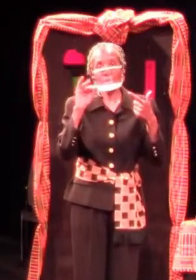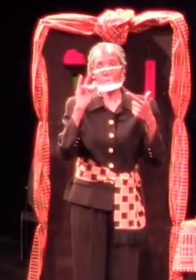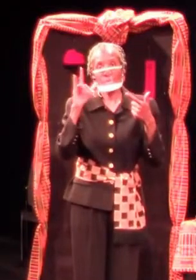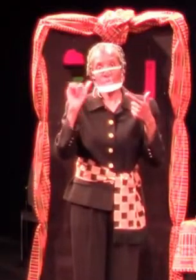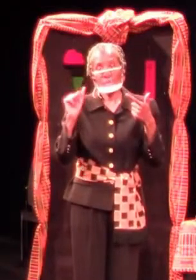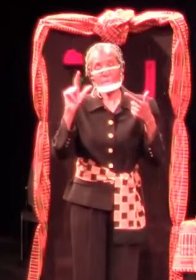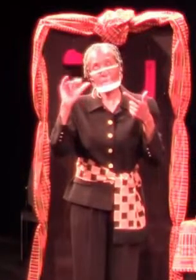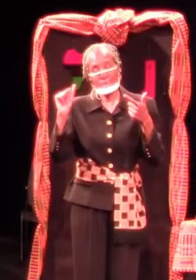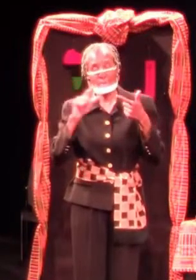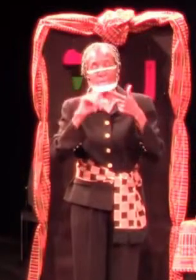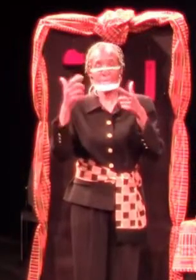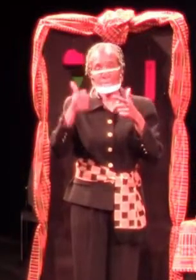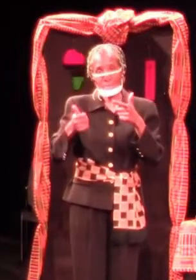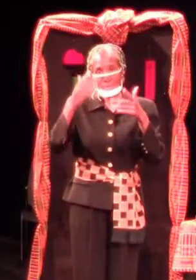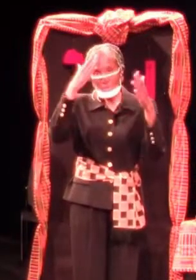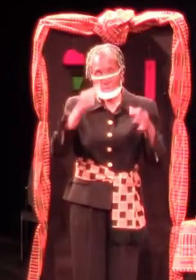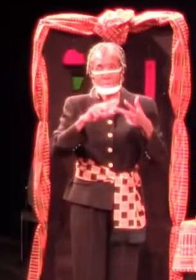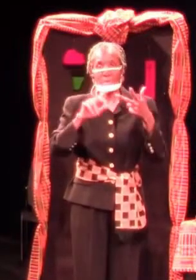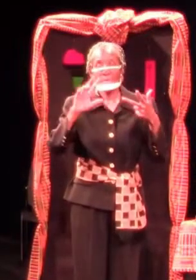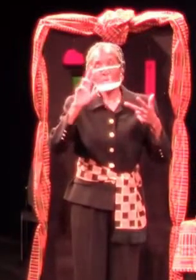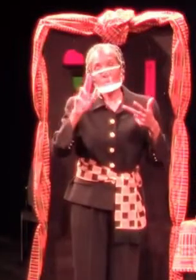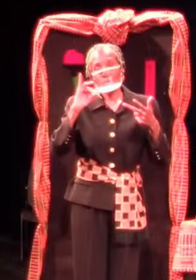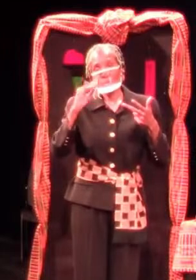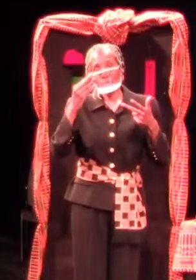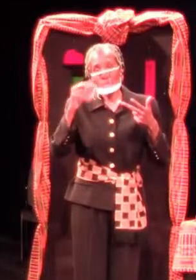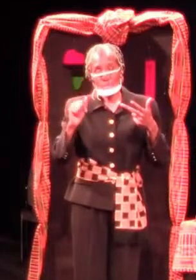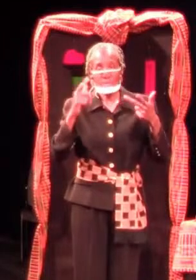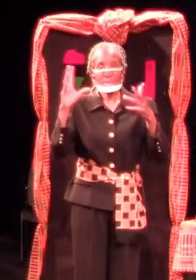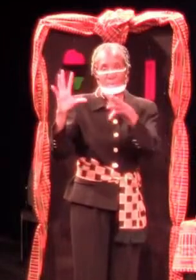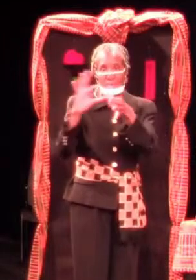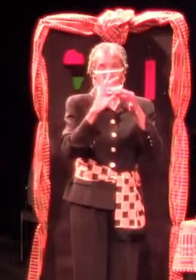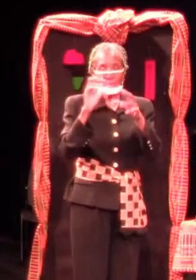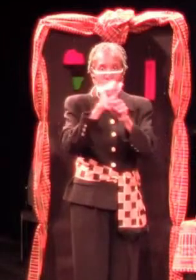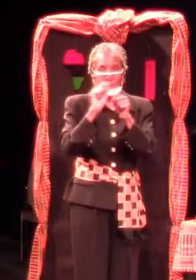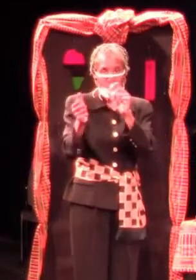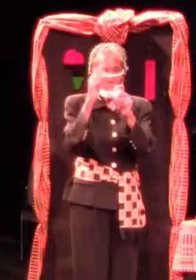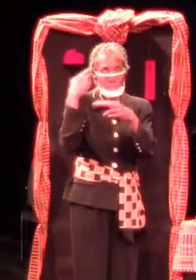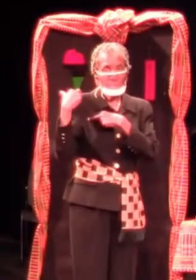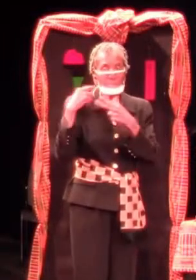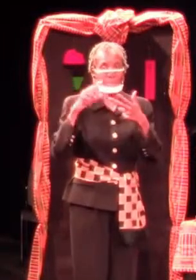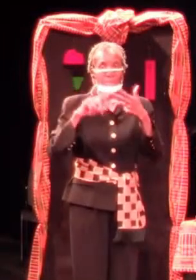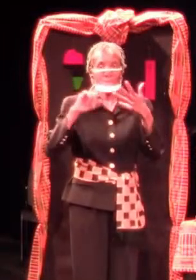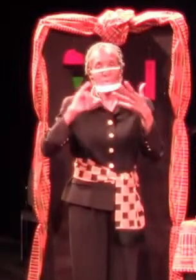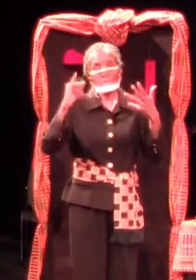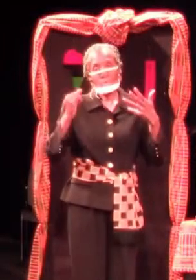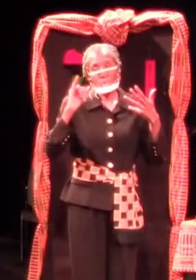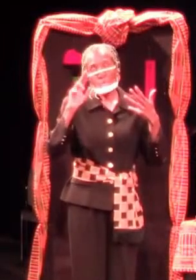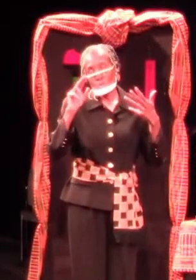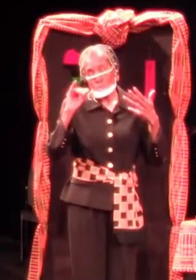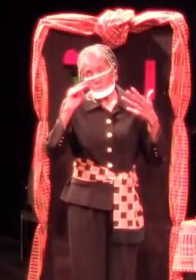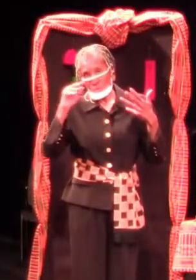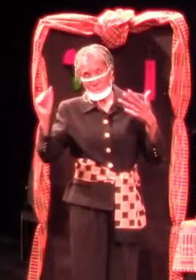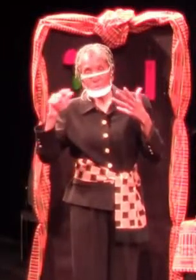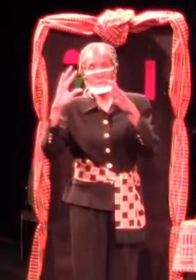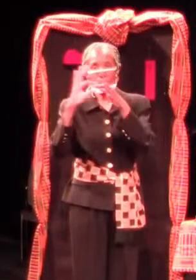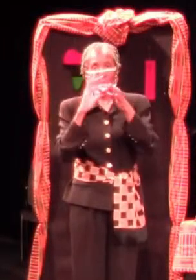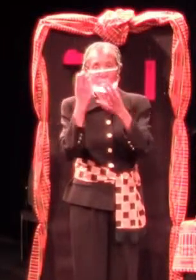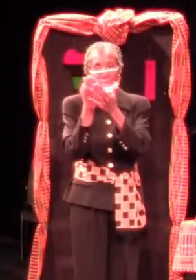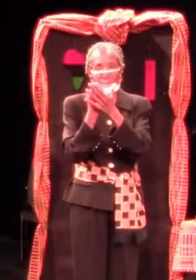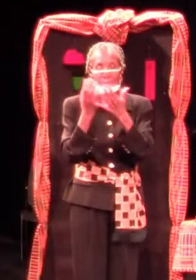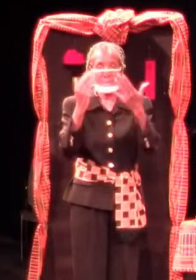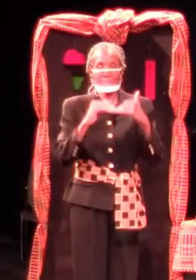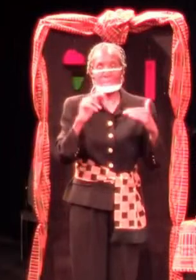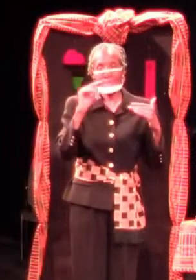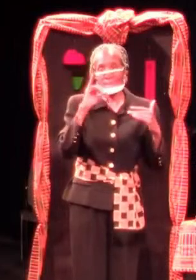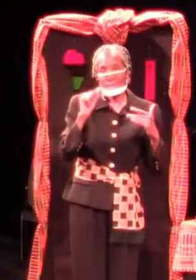self-determination; Ujima, which is collective work and responsibility; Ujamaa, which is cooperative economics;